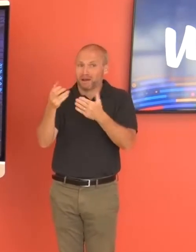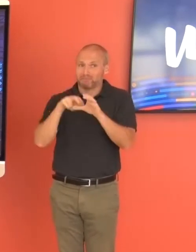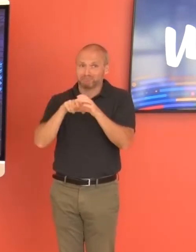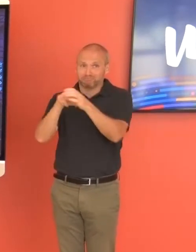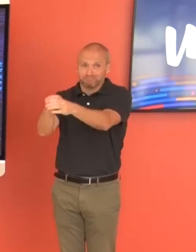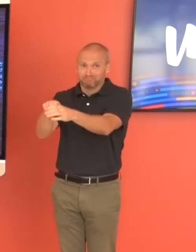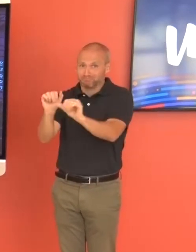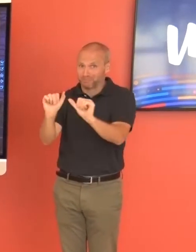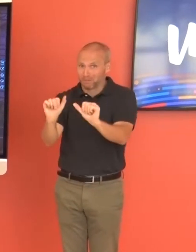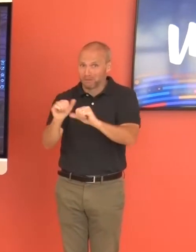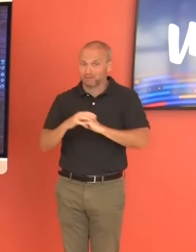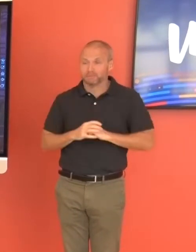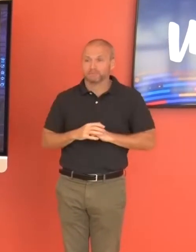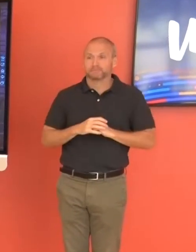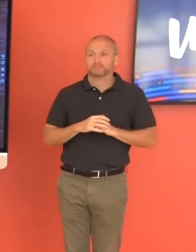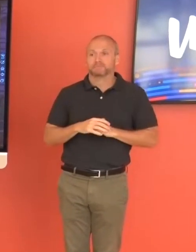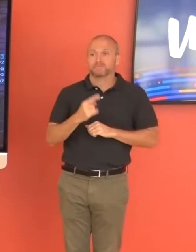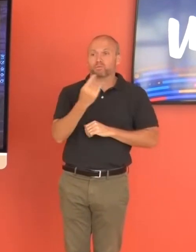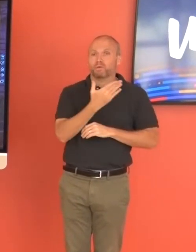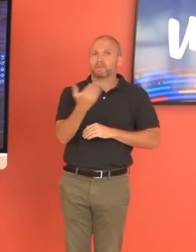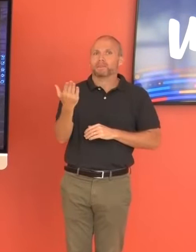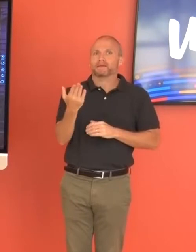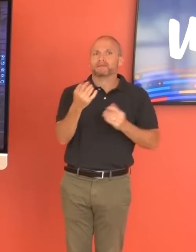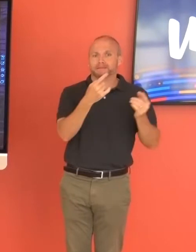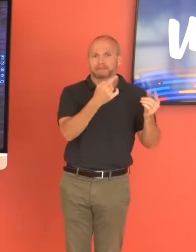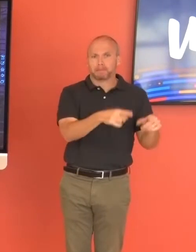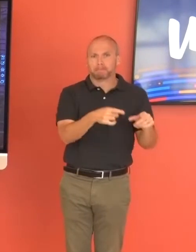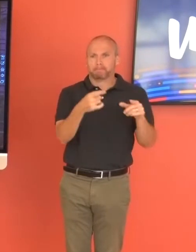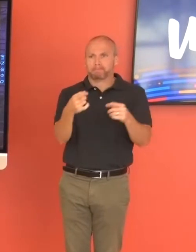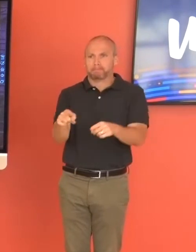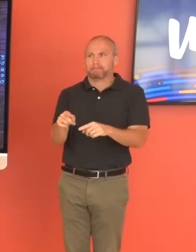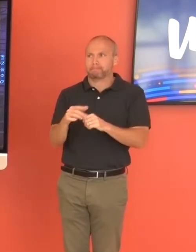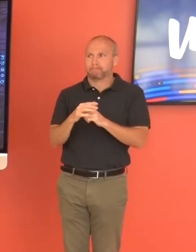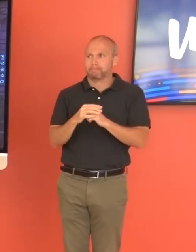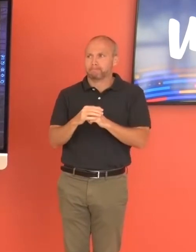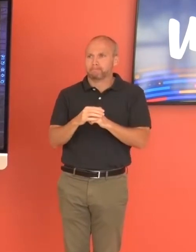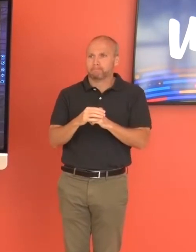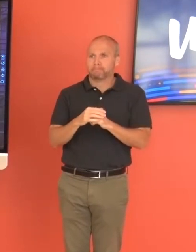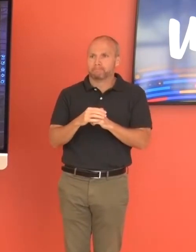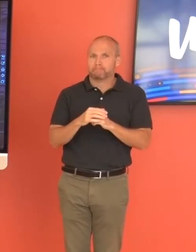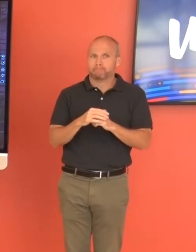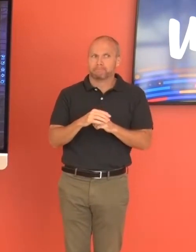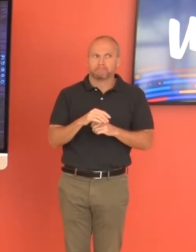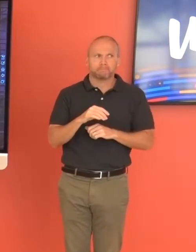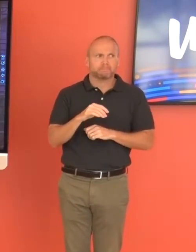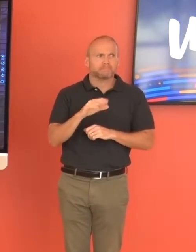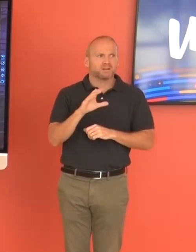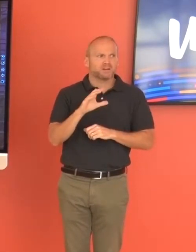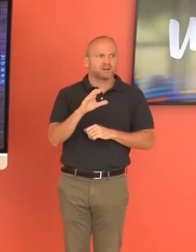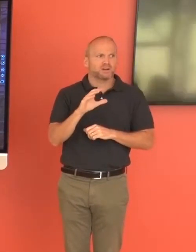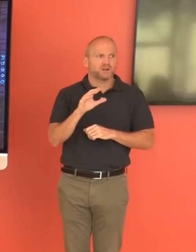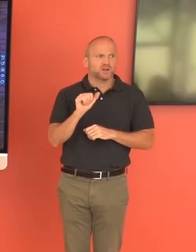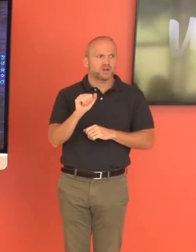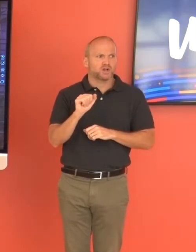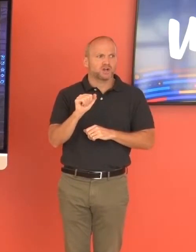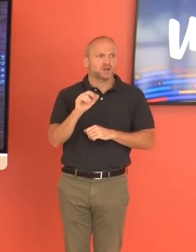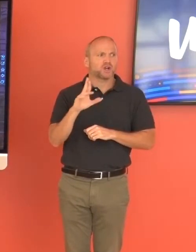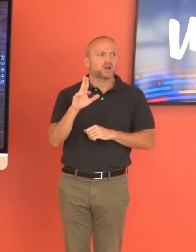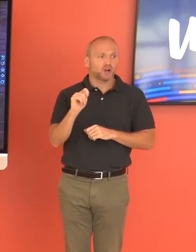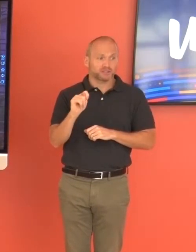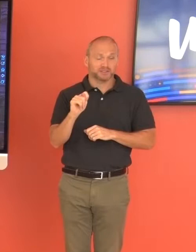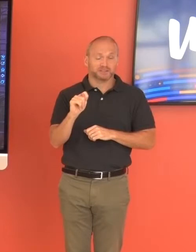One of the things that is taking place is CART. Actually, I was in a conversation last